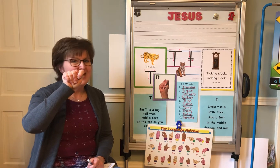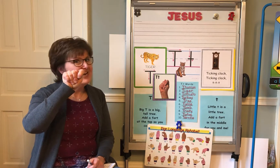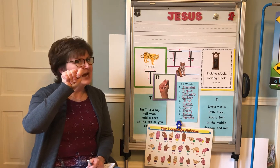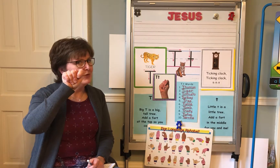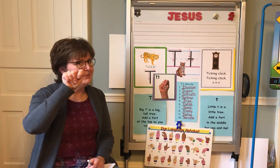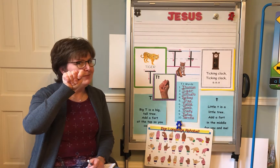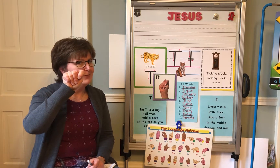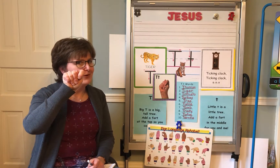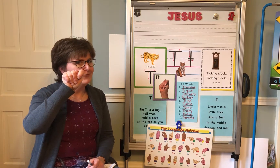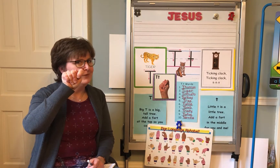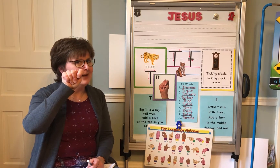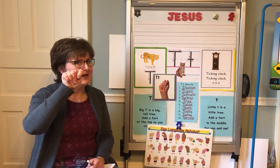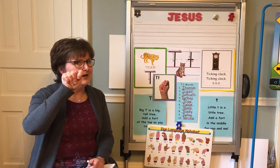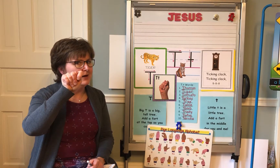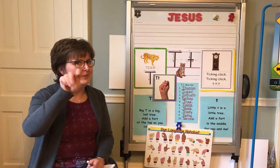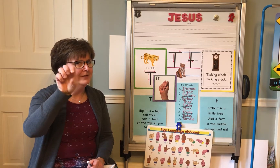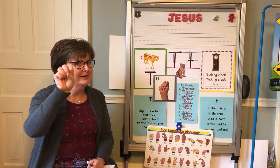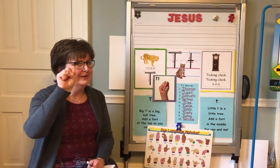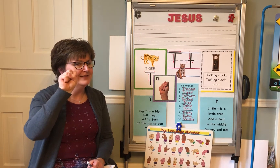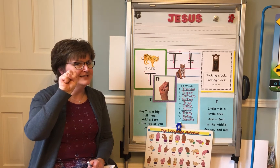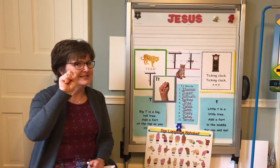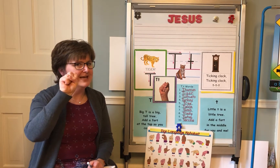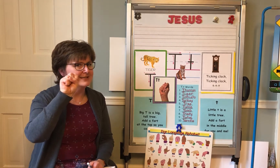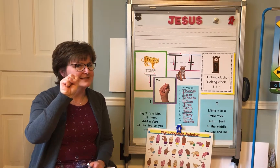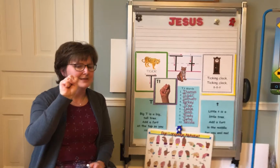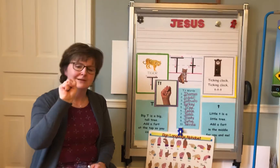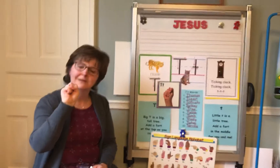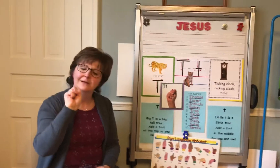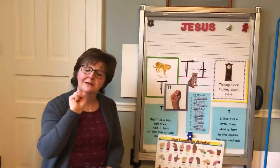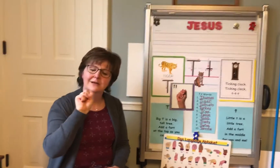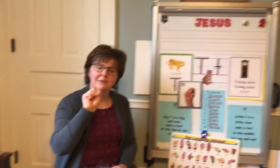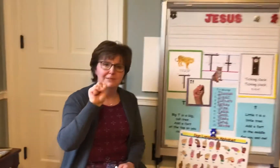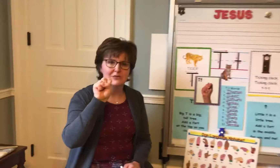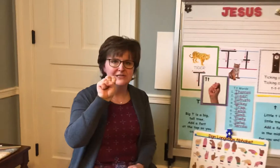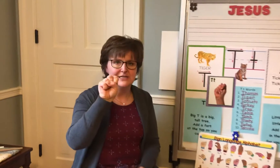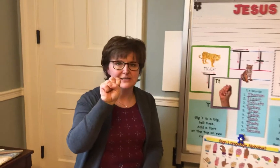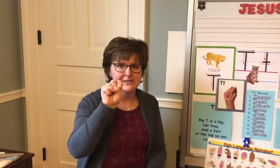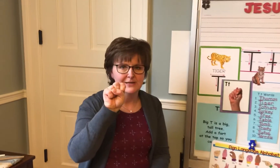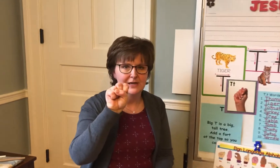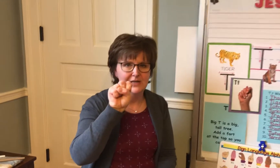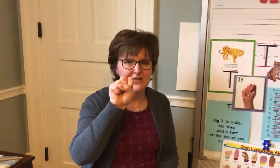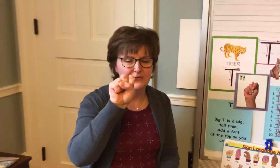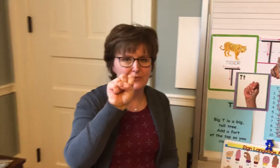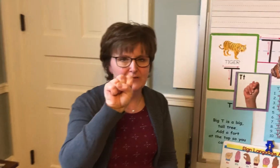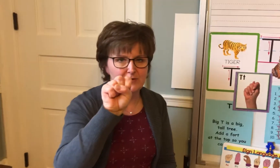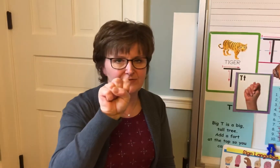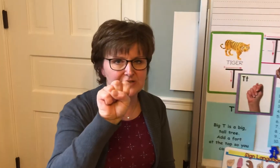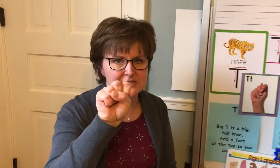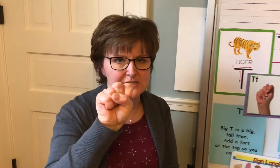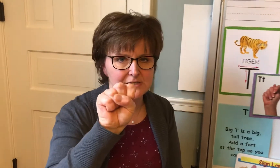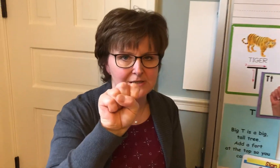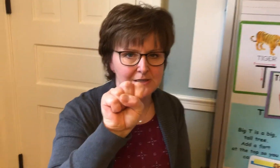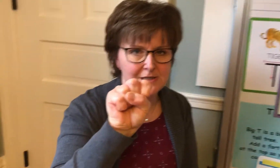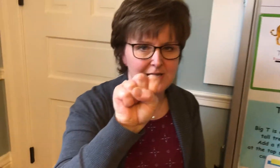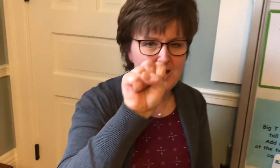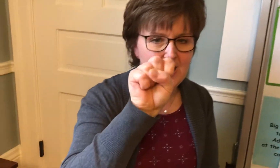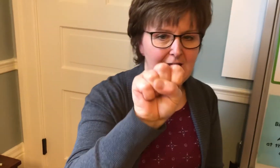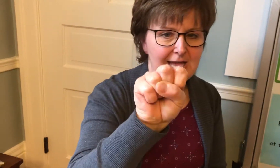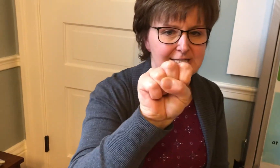Now remember, if we back up, this is S. Mousie's in the front of our fist. S,